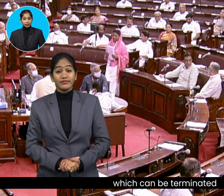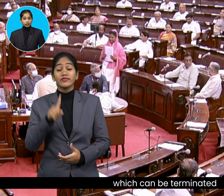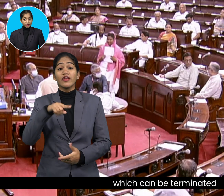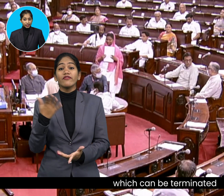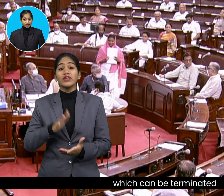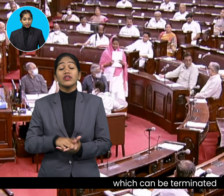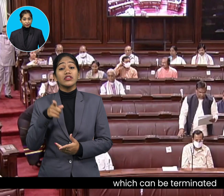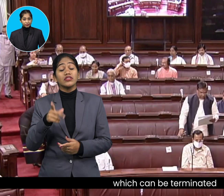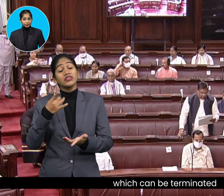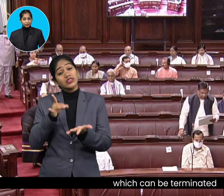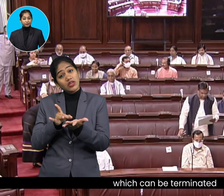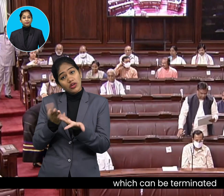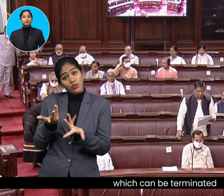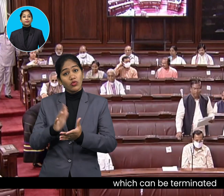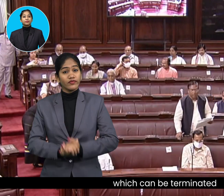which can be terminated